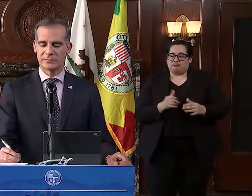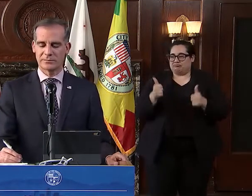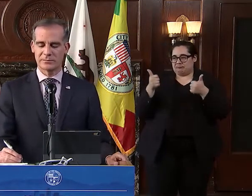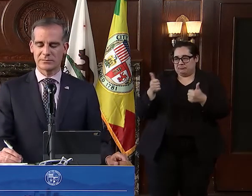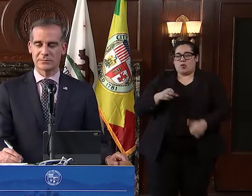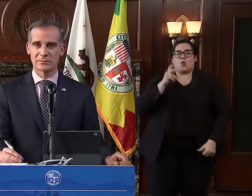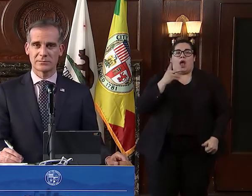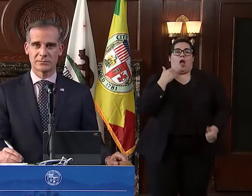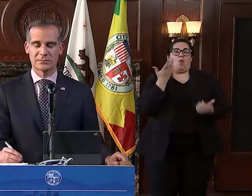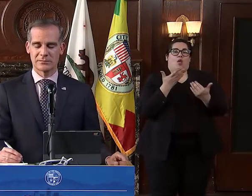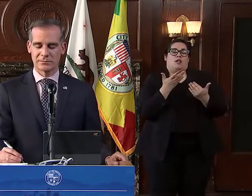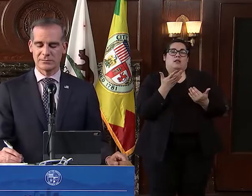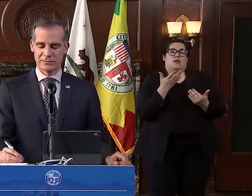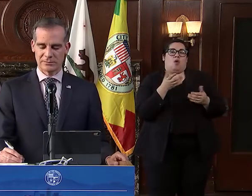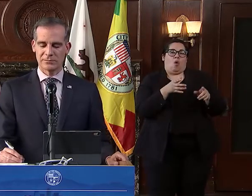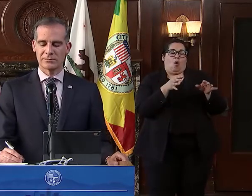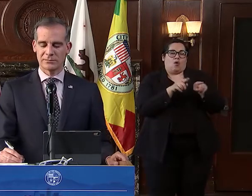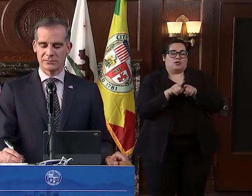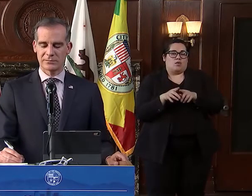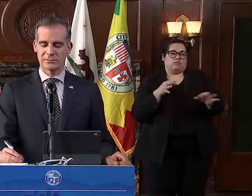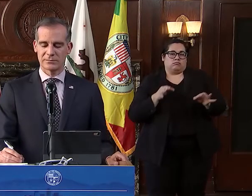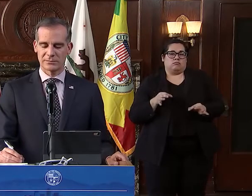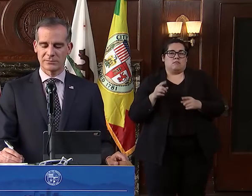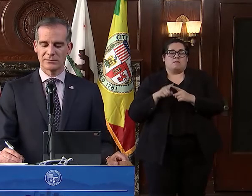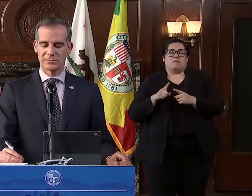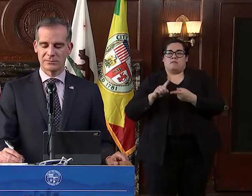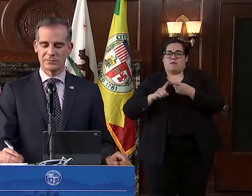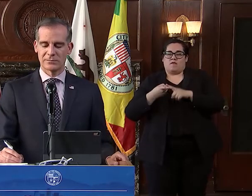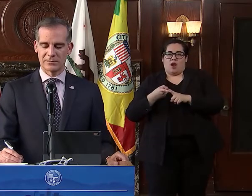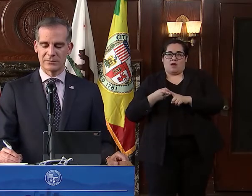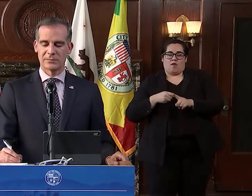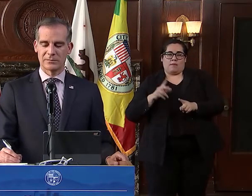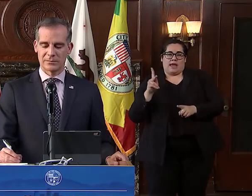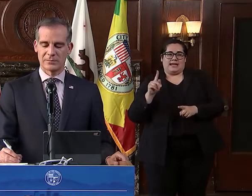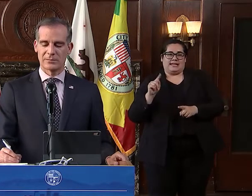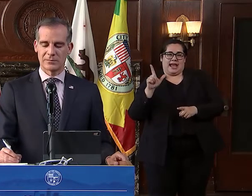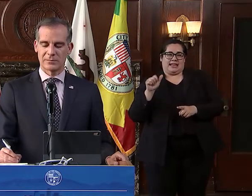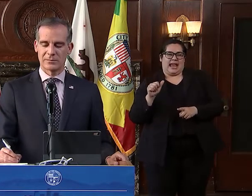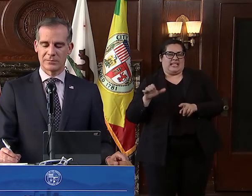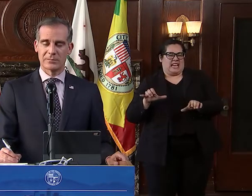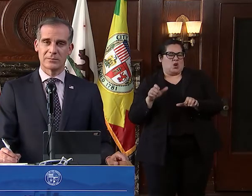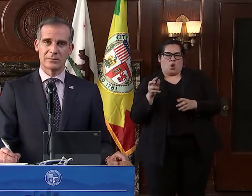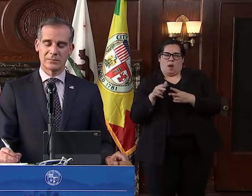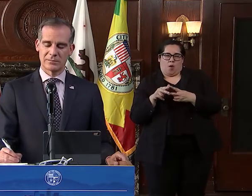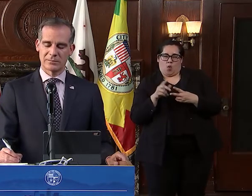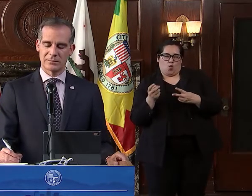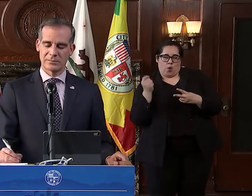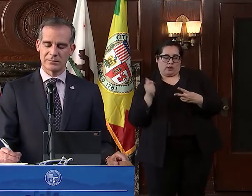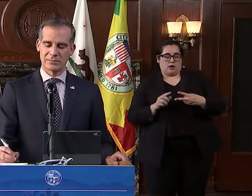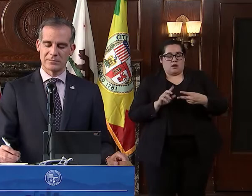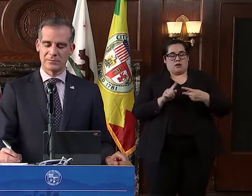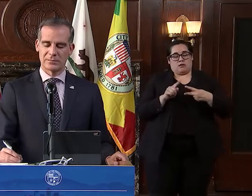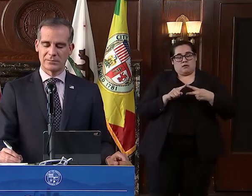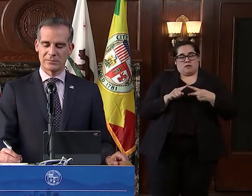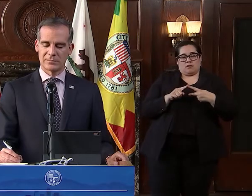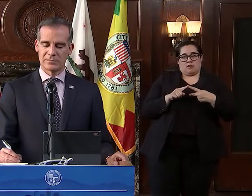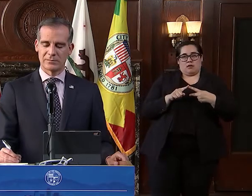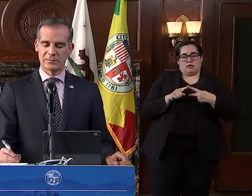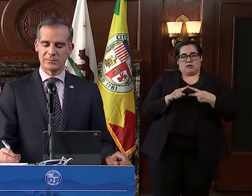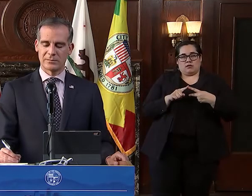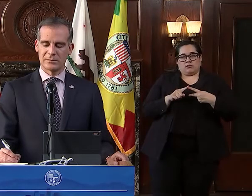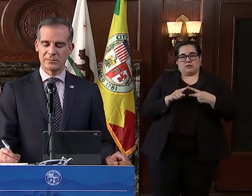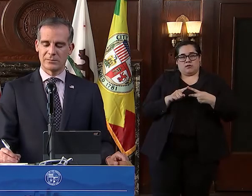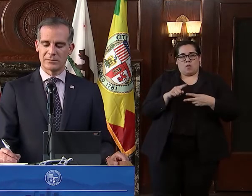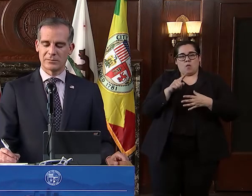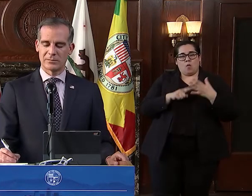And I'm going to divide it really quick, just like my friend, my colleague, Mary Jade from KTLA did. A couple of questions really quick. Number one, what is